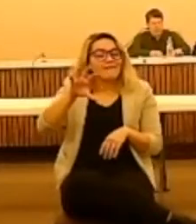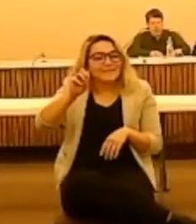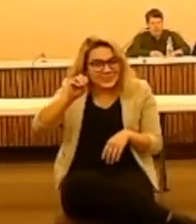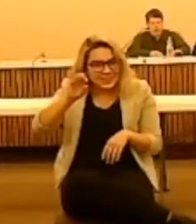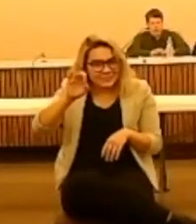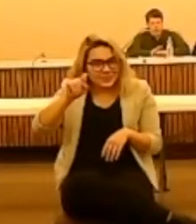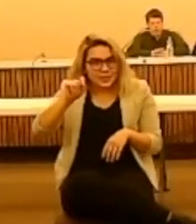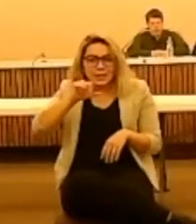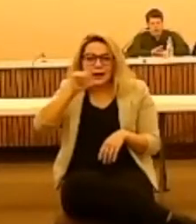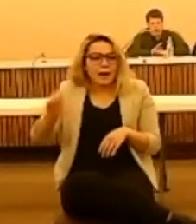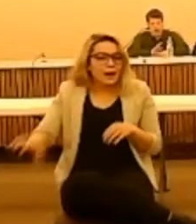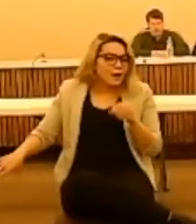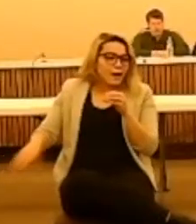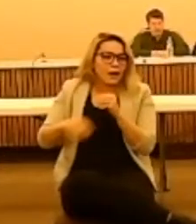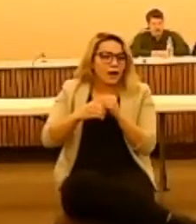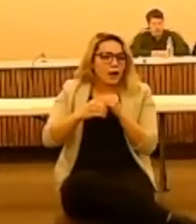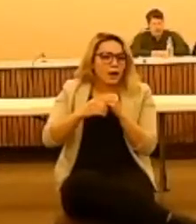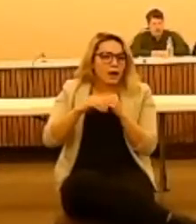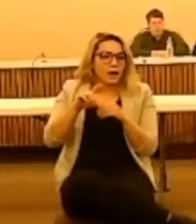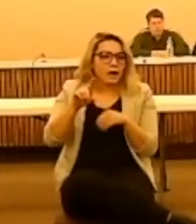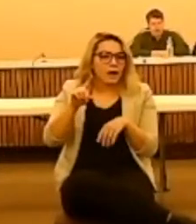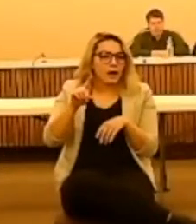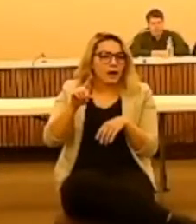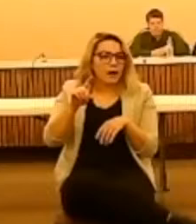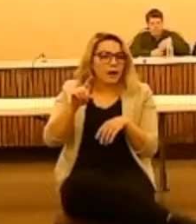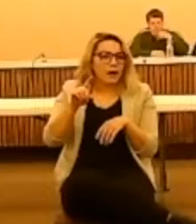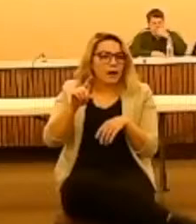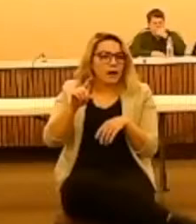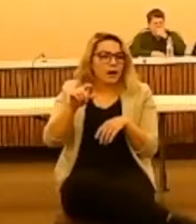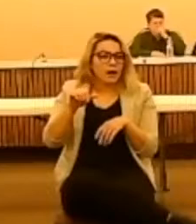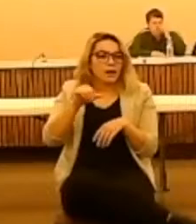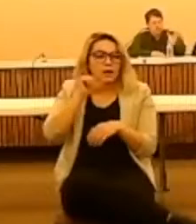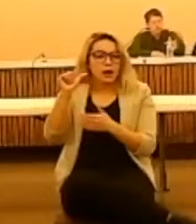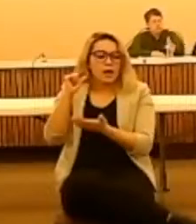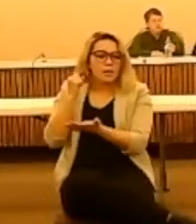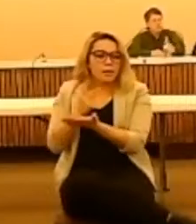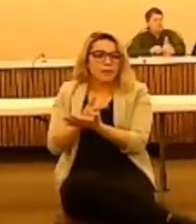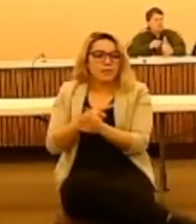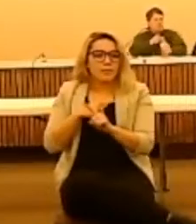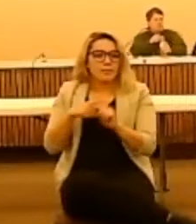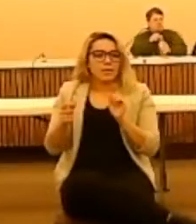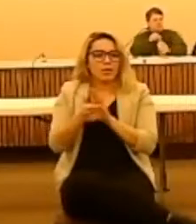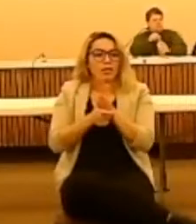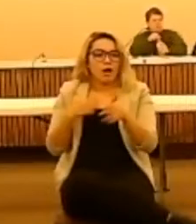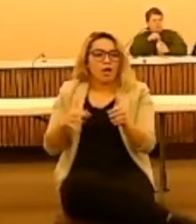If they were trying to put in an industrial development, it would be 150 feet.